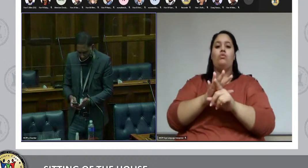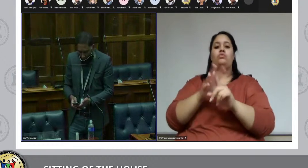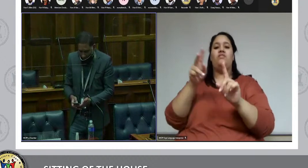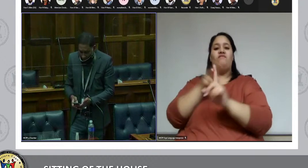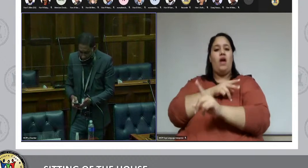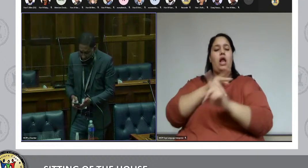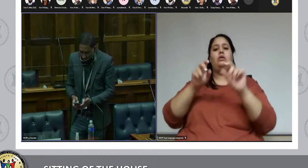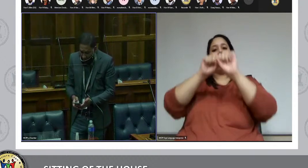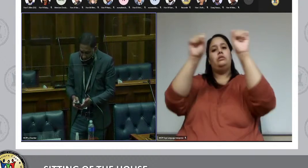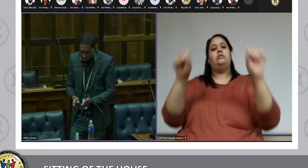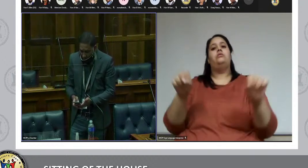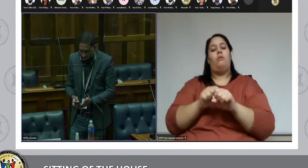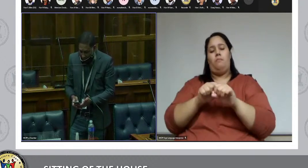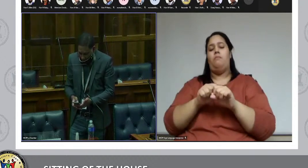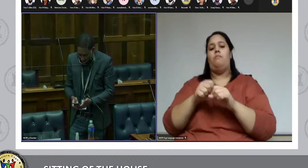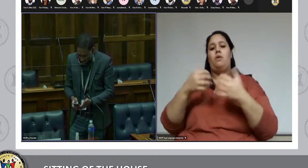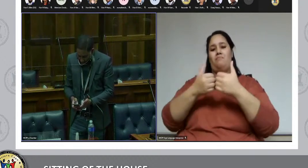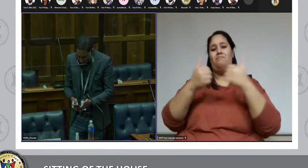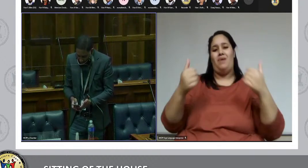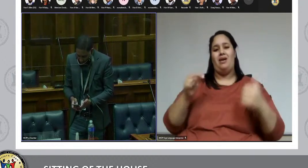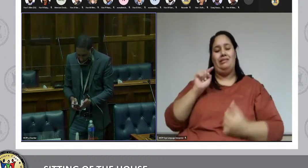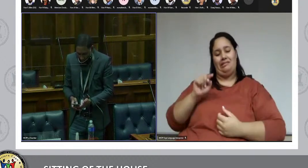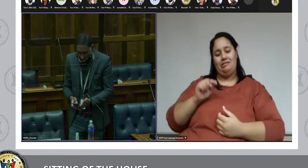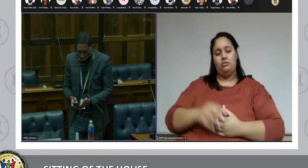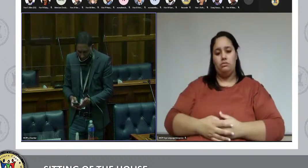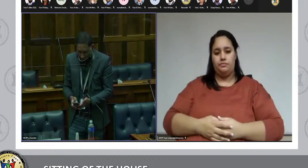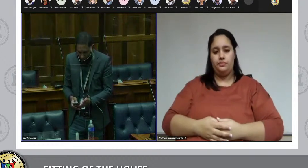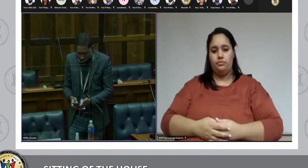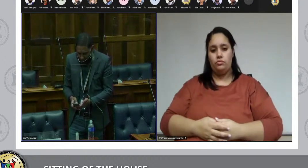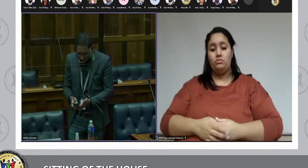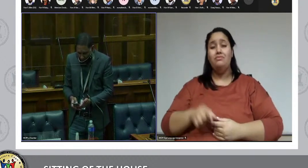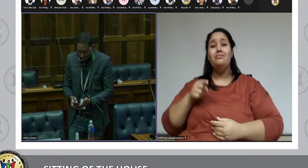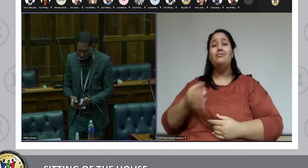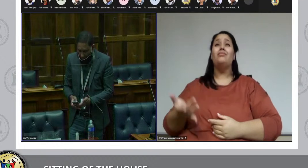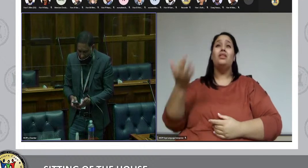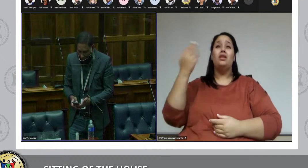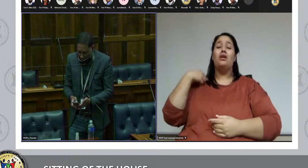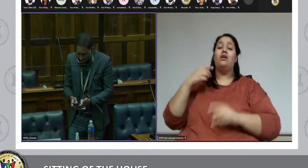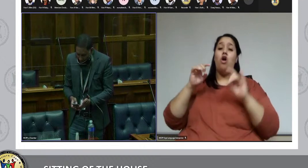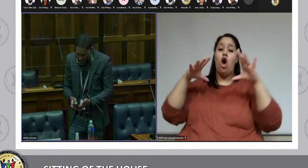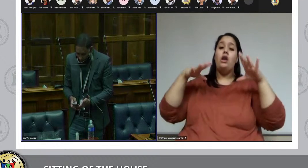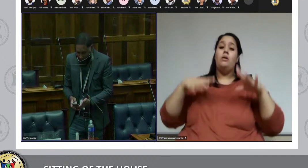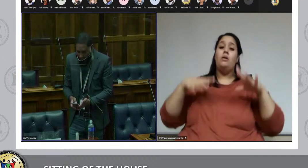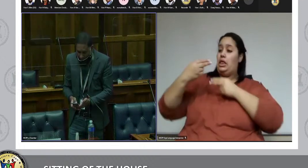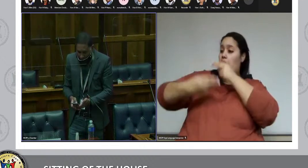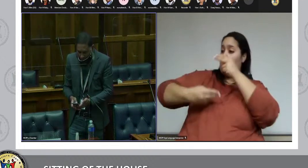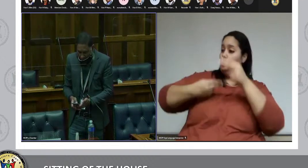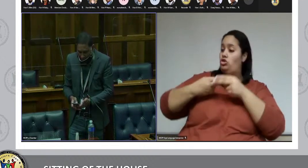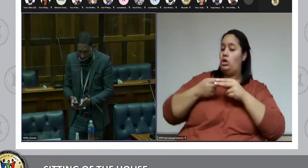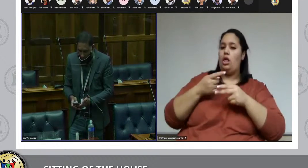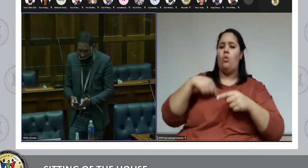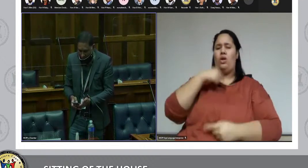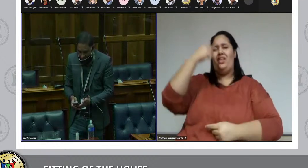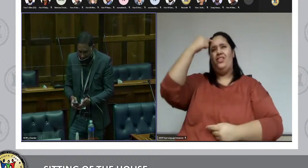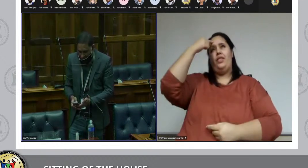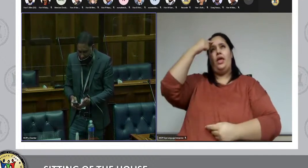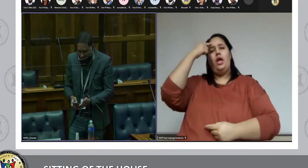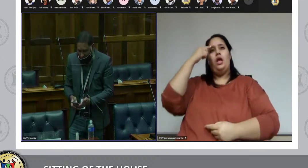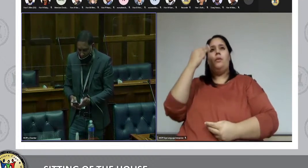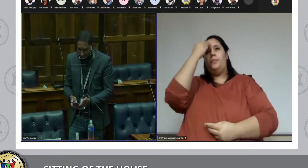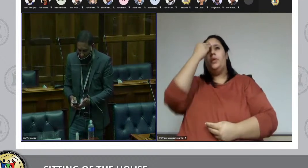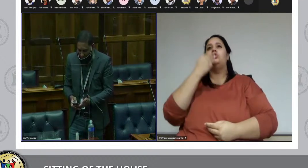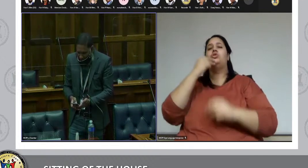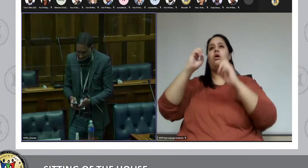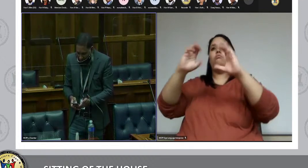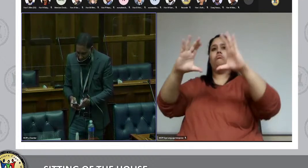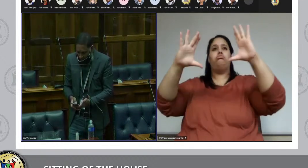of apartheid. These images, the tragedy of our history makes one think of the images of the